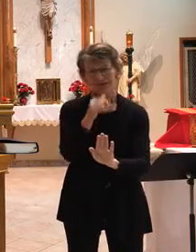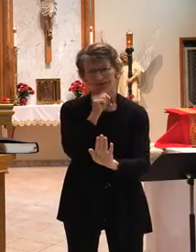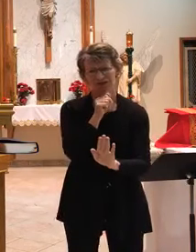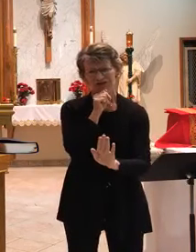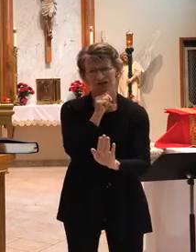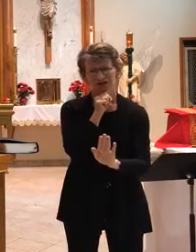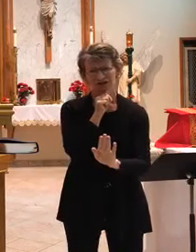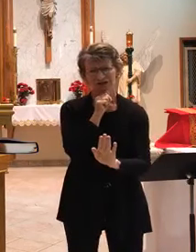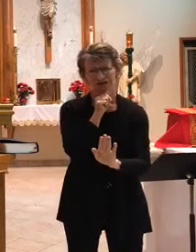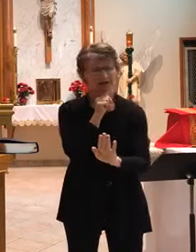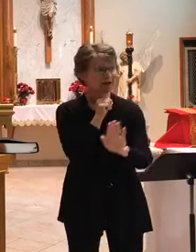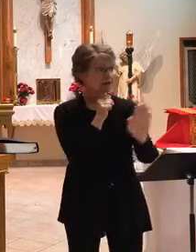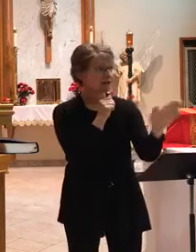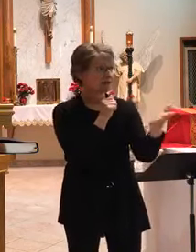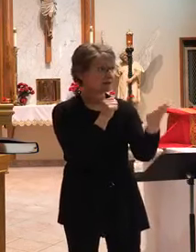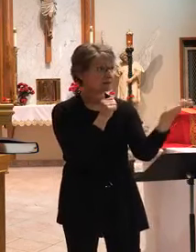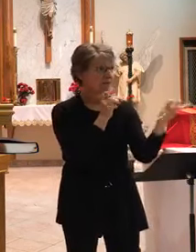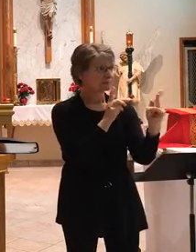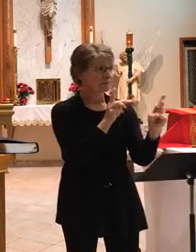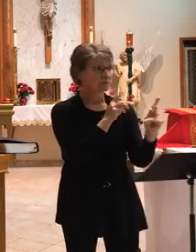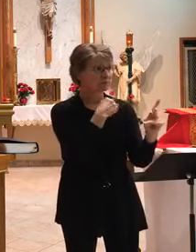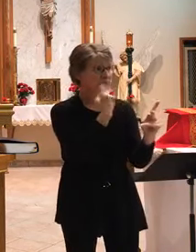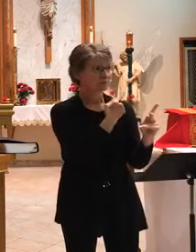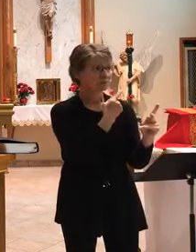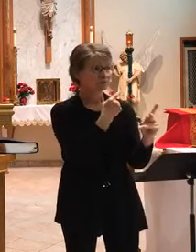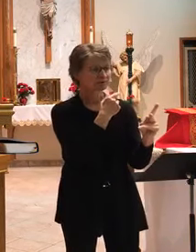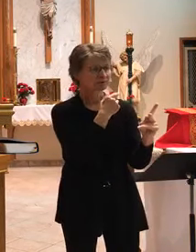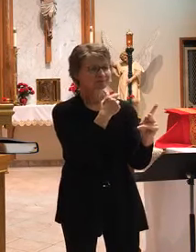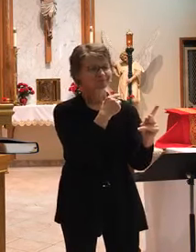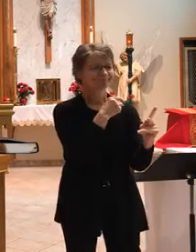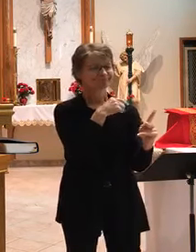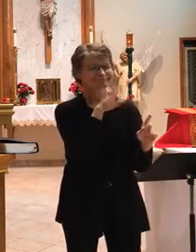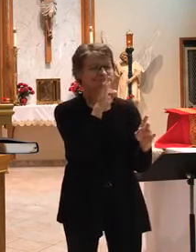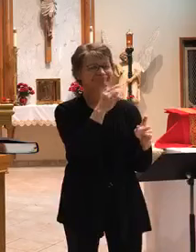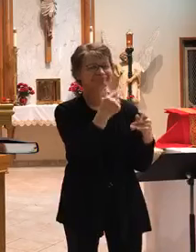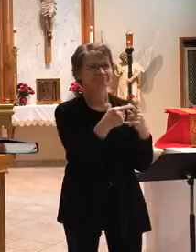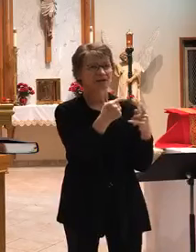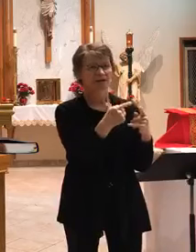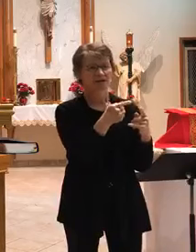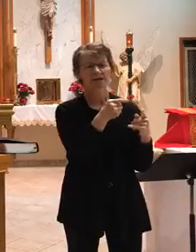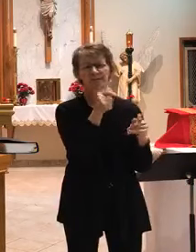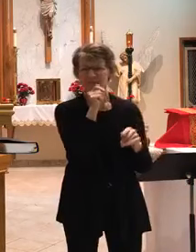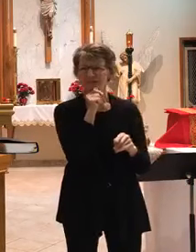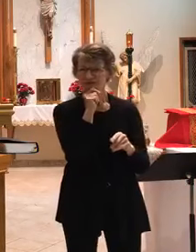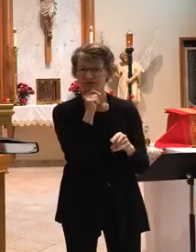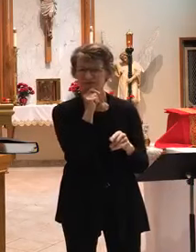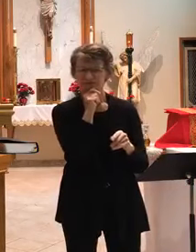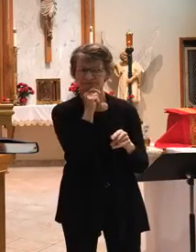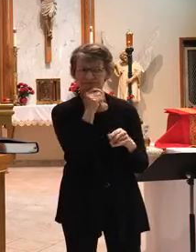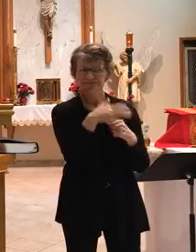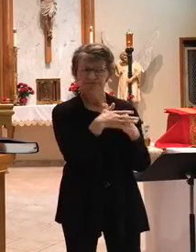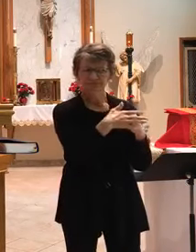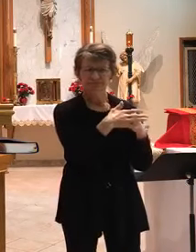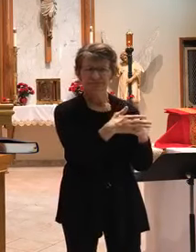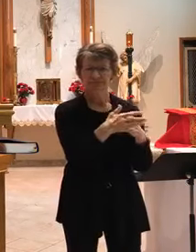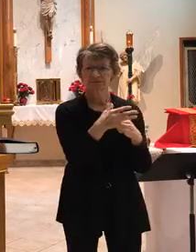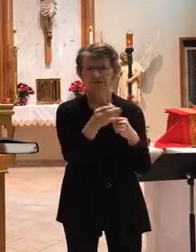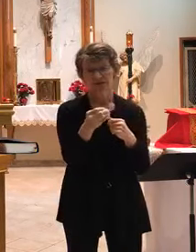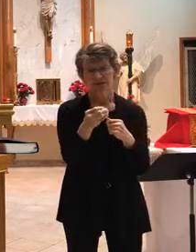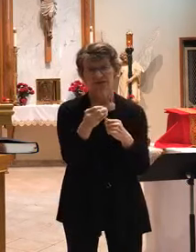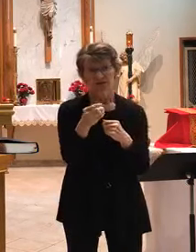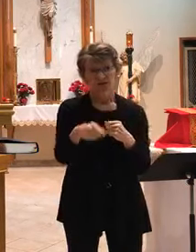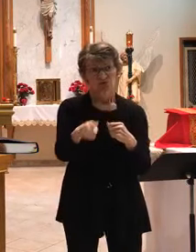Those who are in their twilight years. It's one of the things is sometimes we get hurt